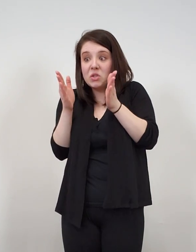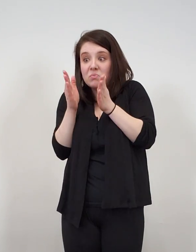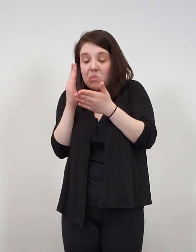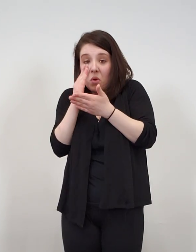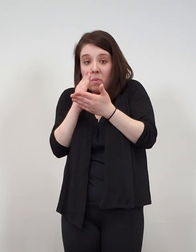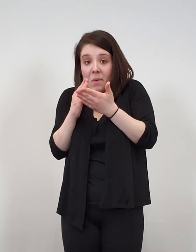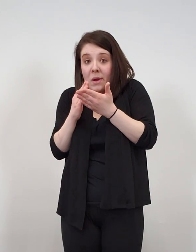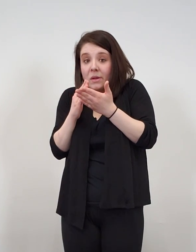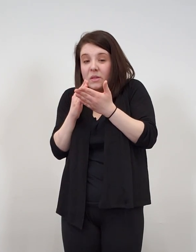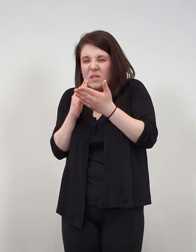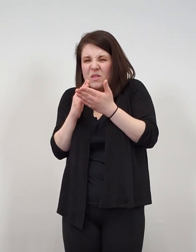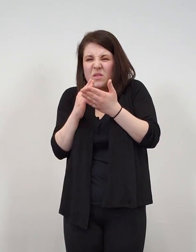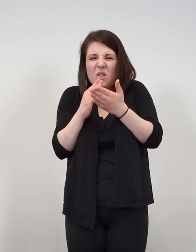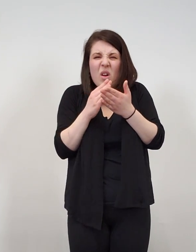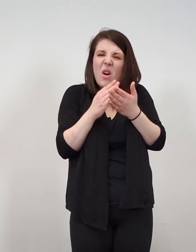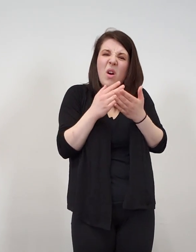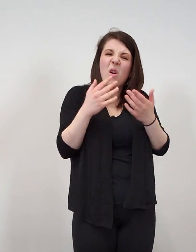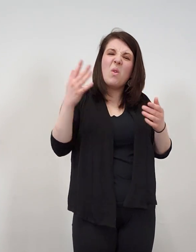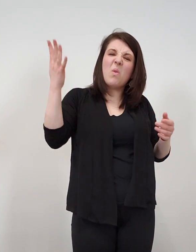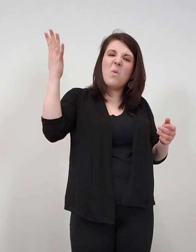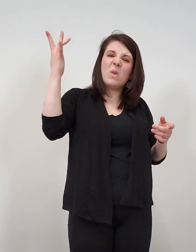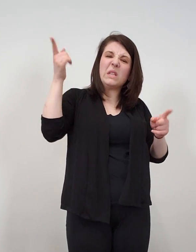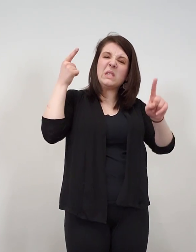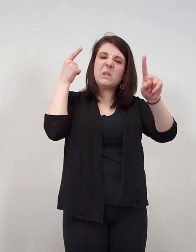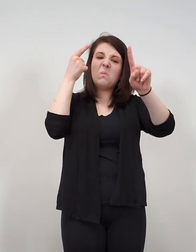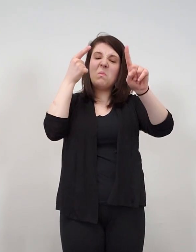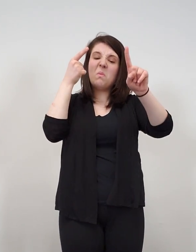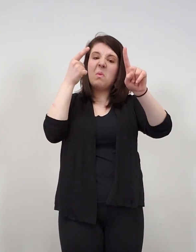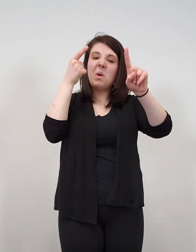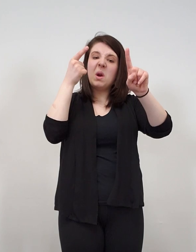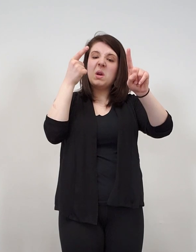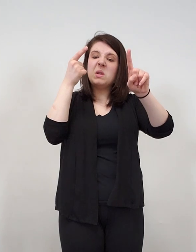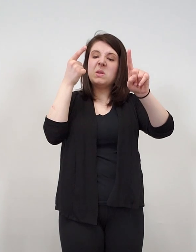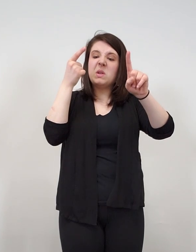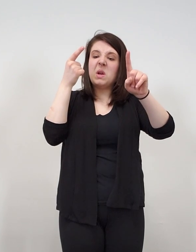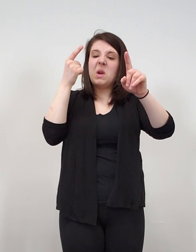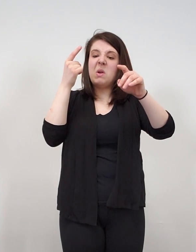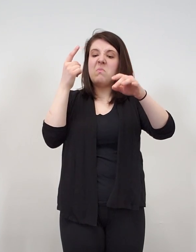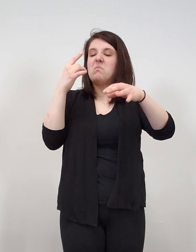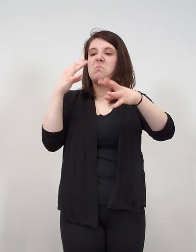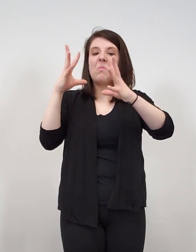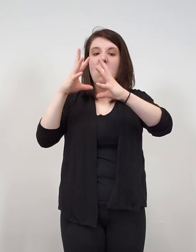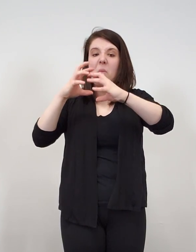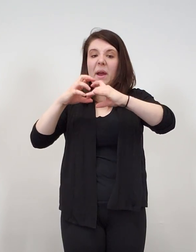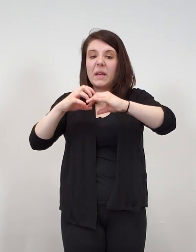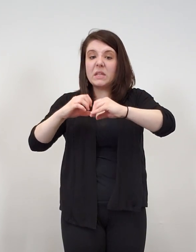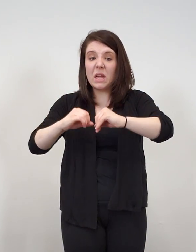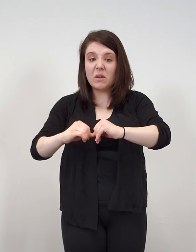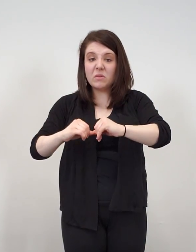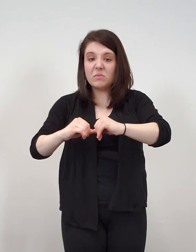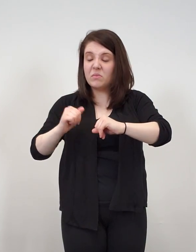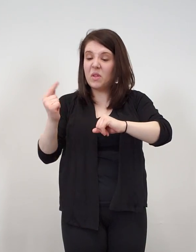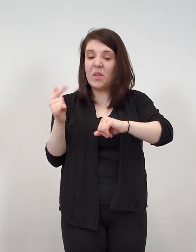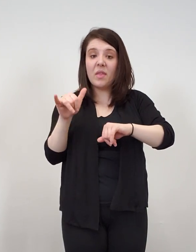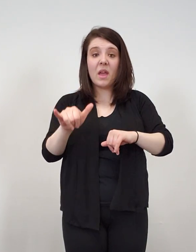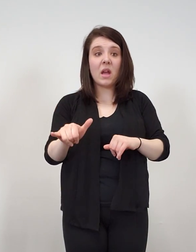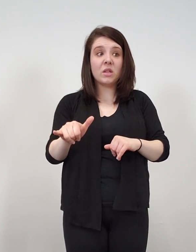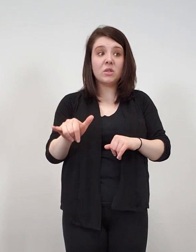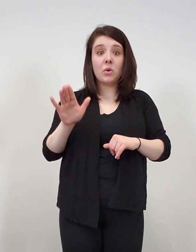it into smaller pieces in the first place? Well, your cells actually cannot use the hamburger directly. Your